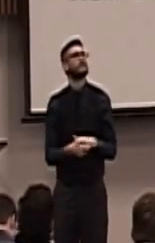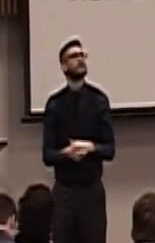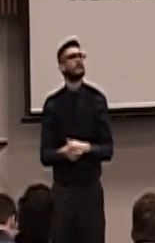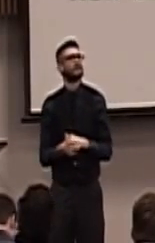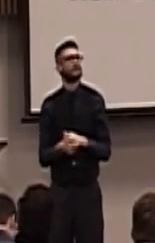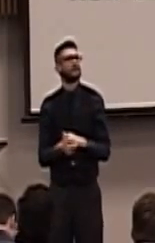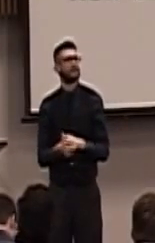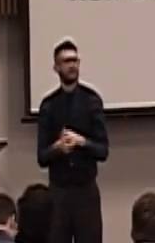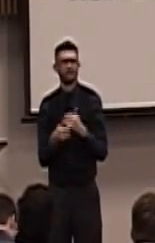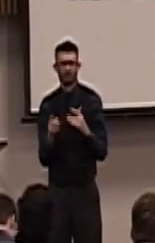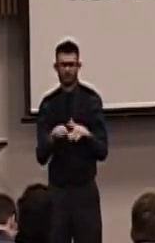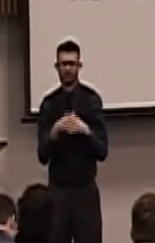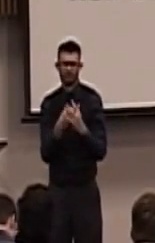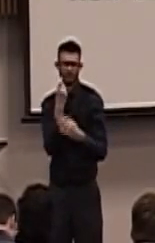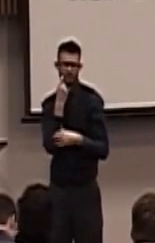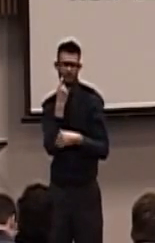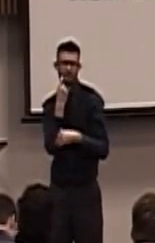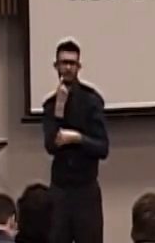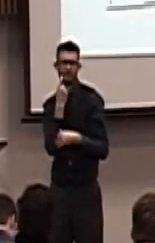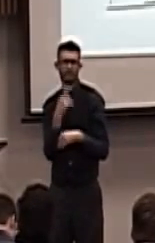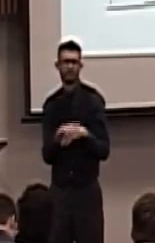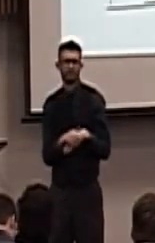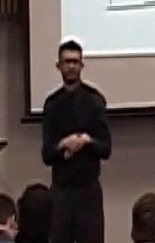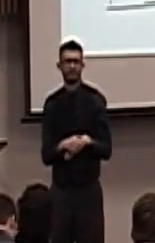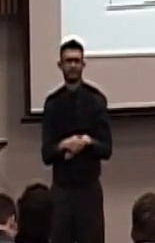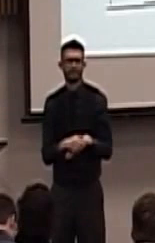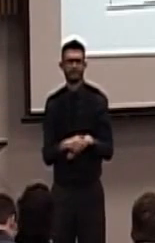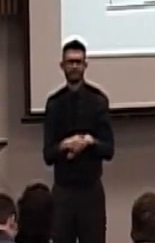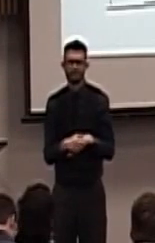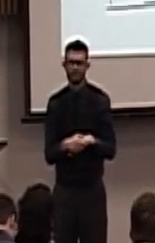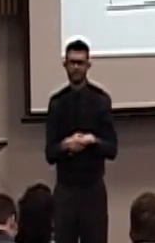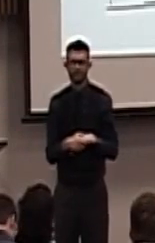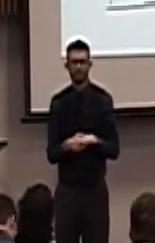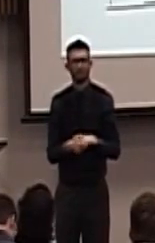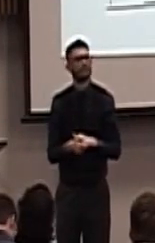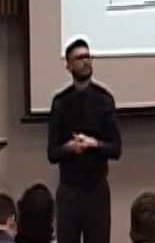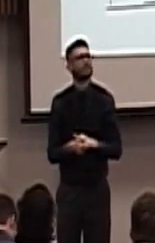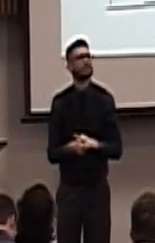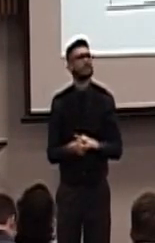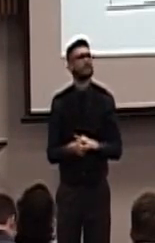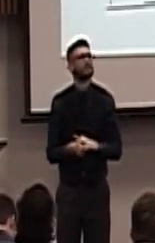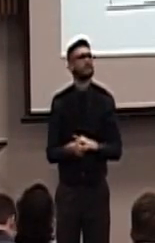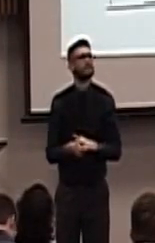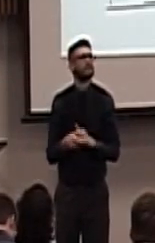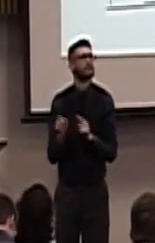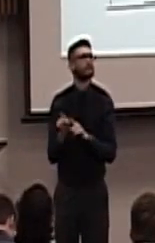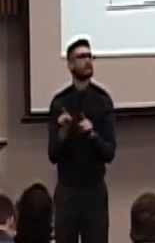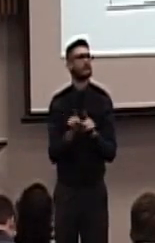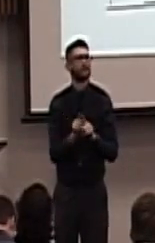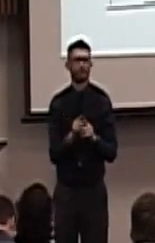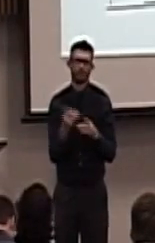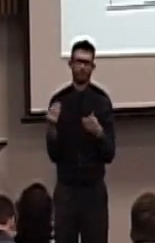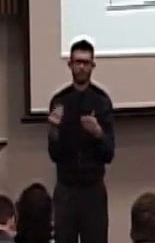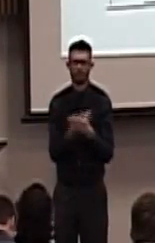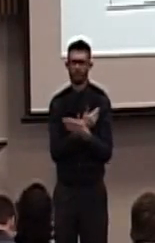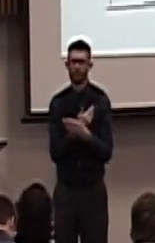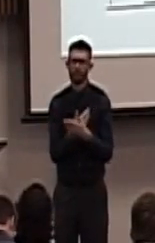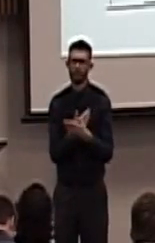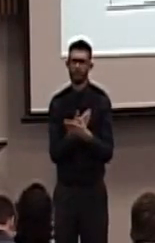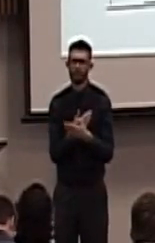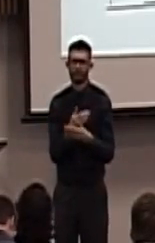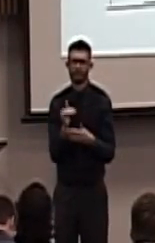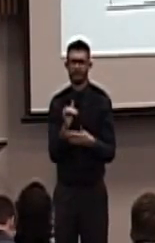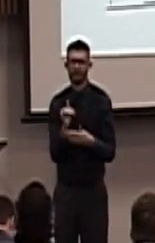with the contractor and so forth while we were there. Also, some living quarters for some of the